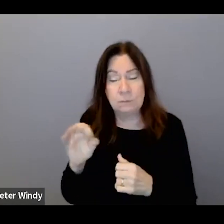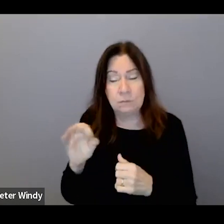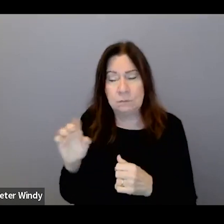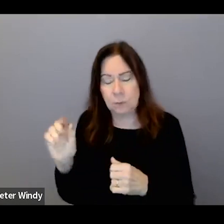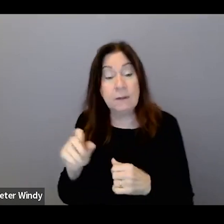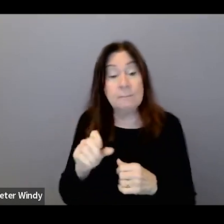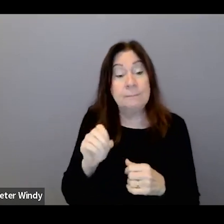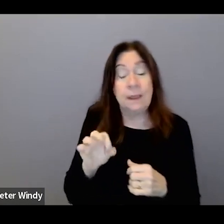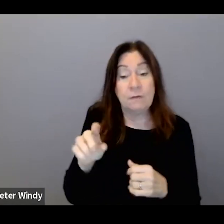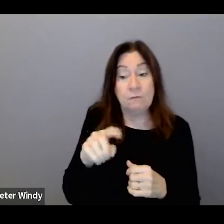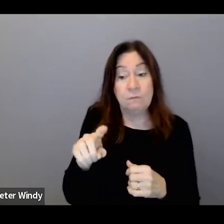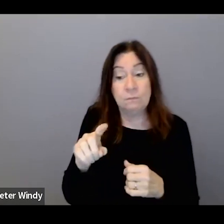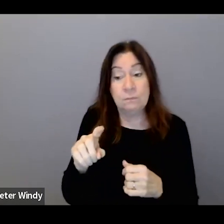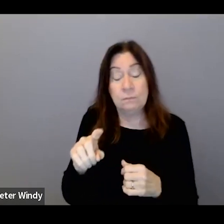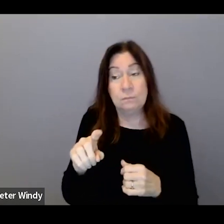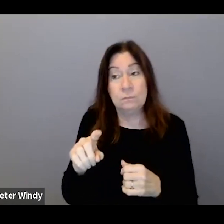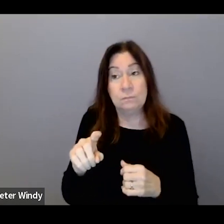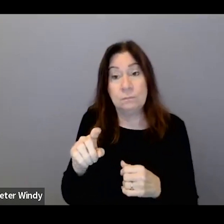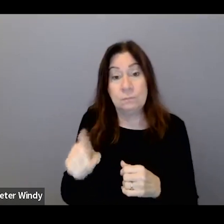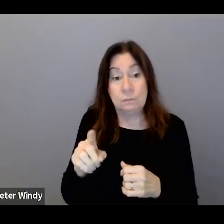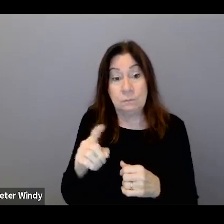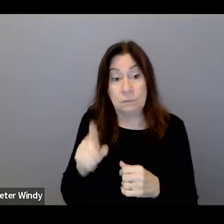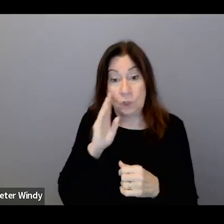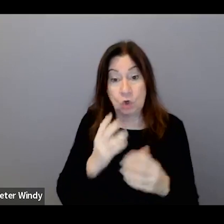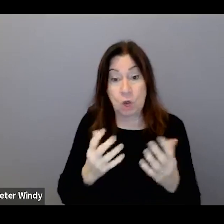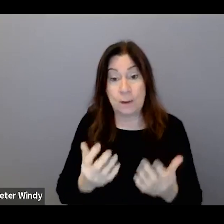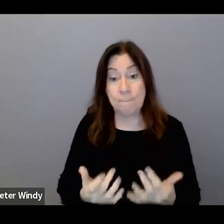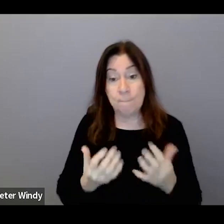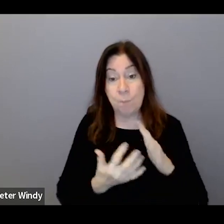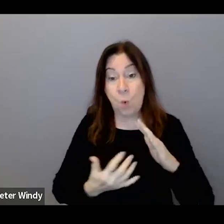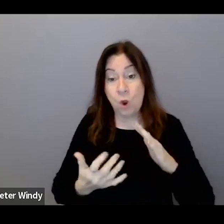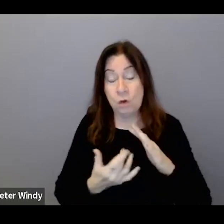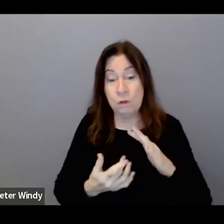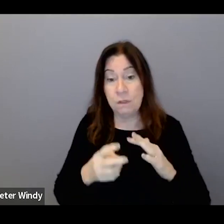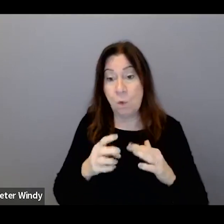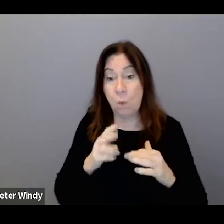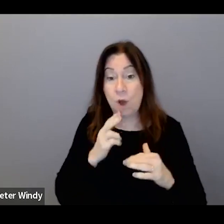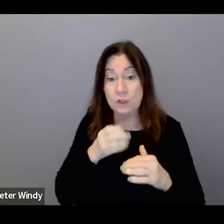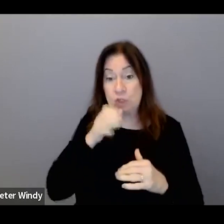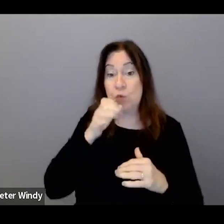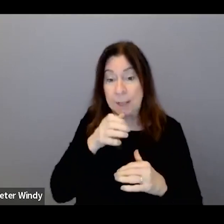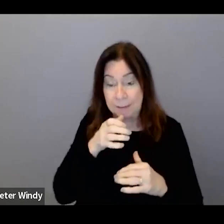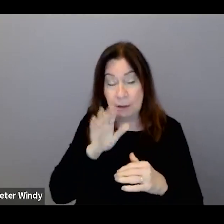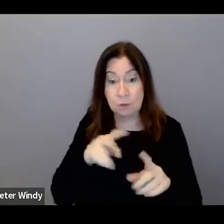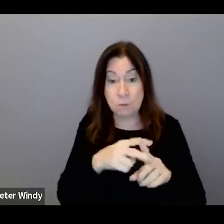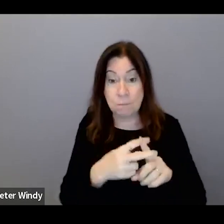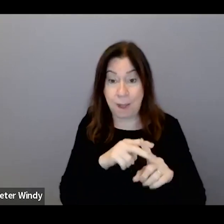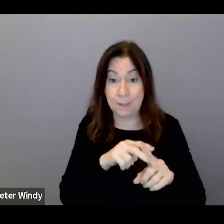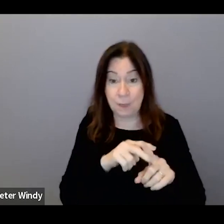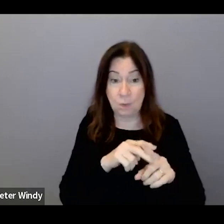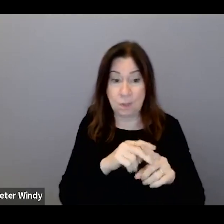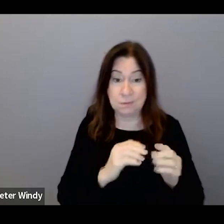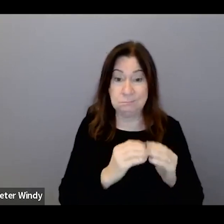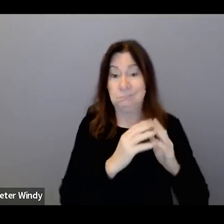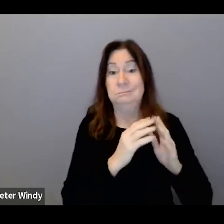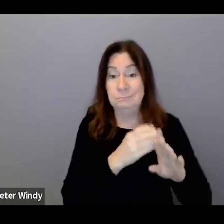you are if you're going to boil this water for consumption and your plumbing was installed